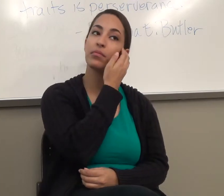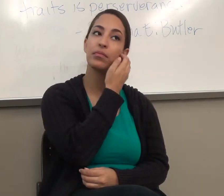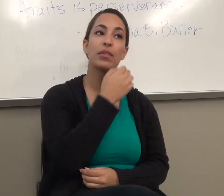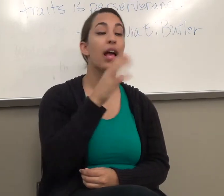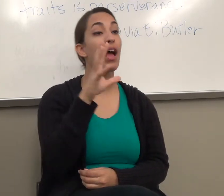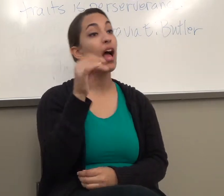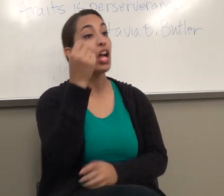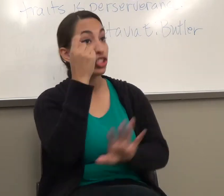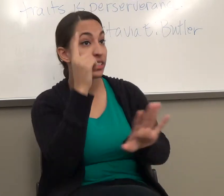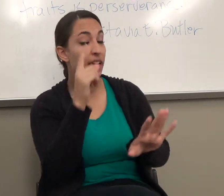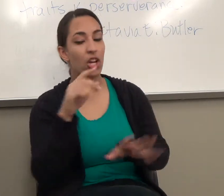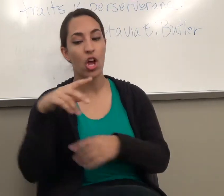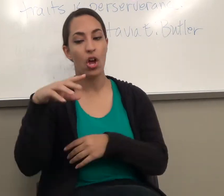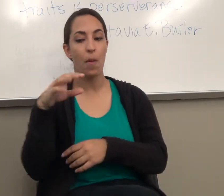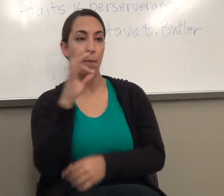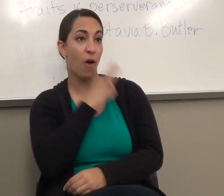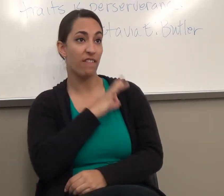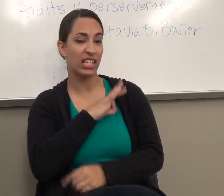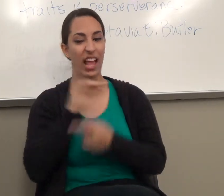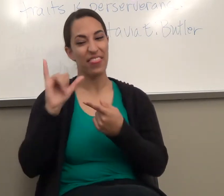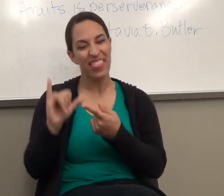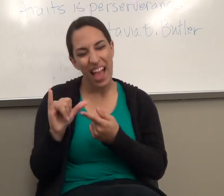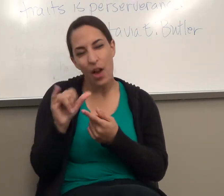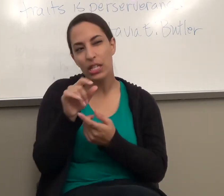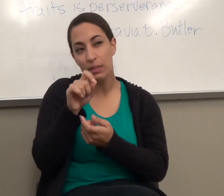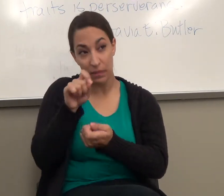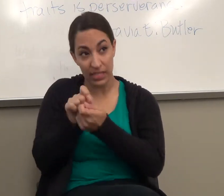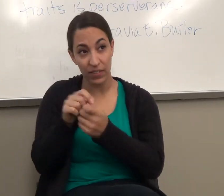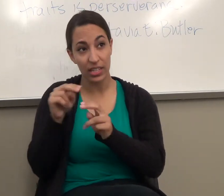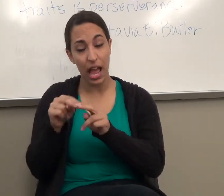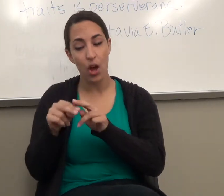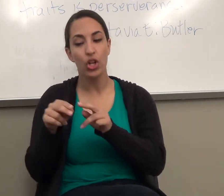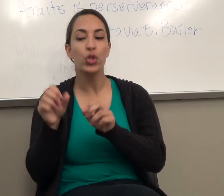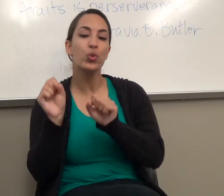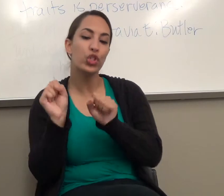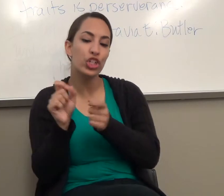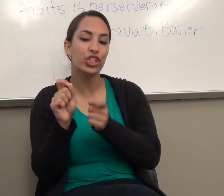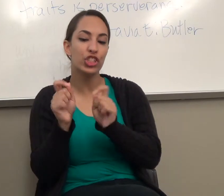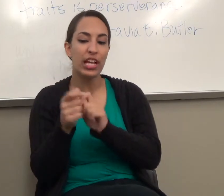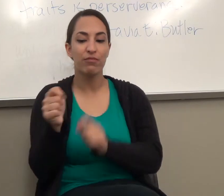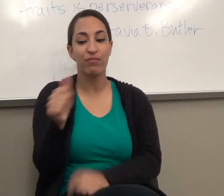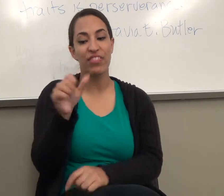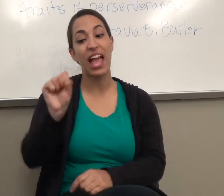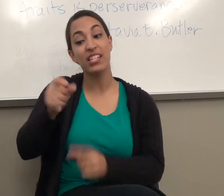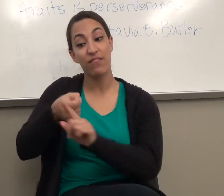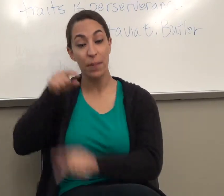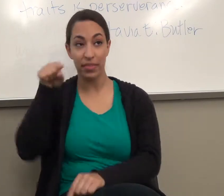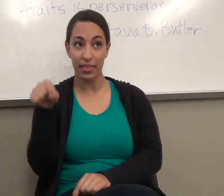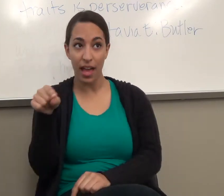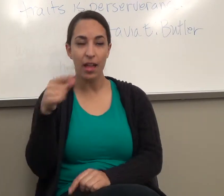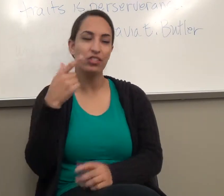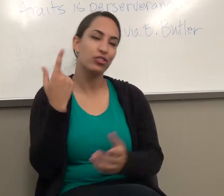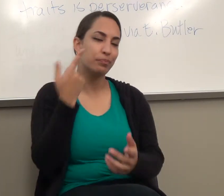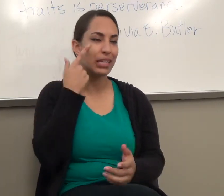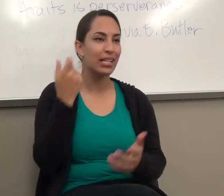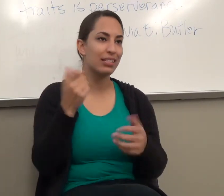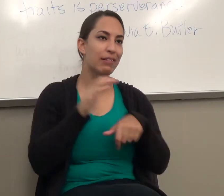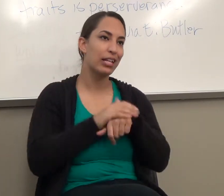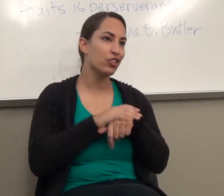is. Okay, here's another one, and again, the longer these sentences get, I know, Lydia,